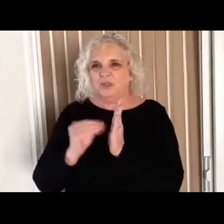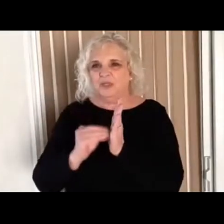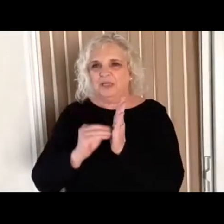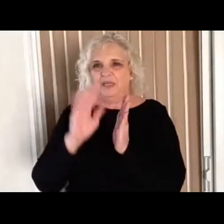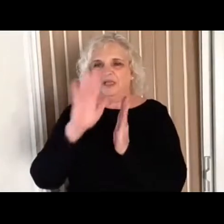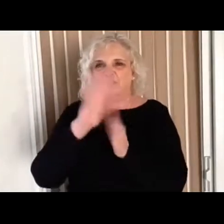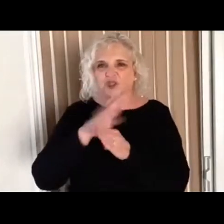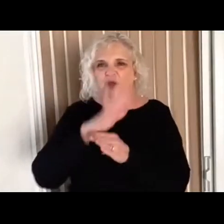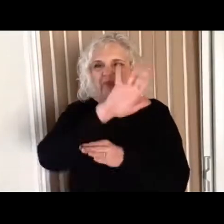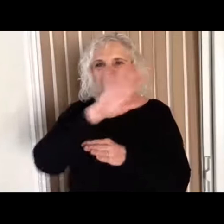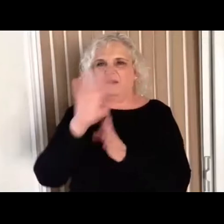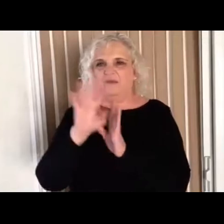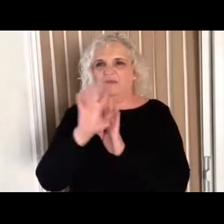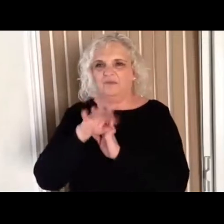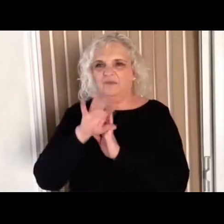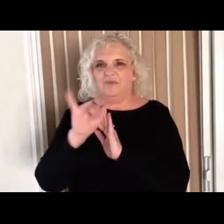their videos. Okay.